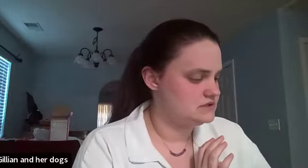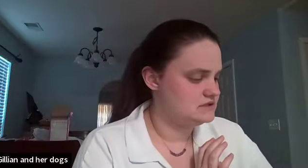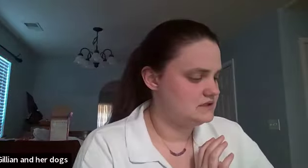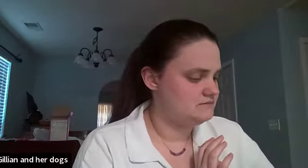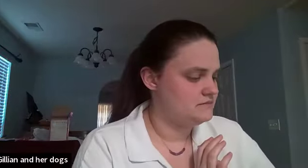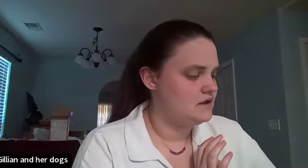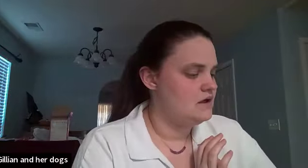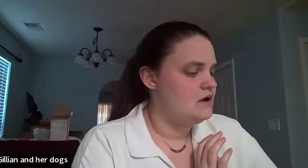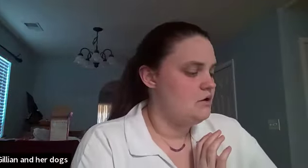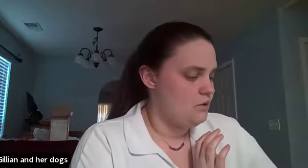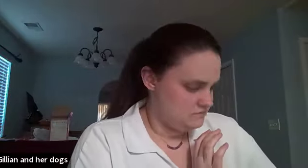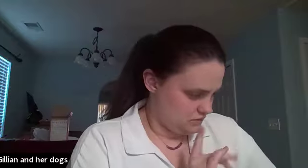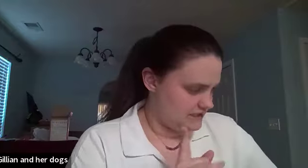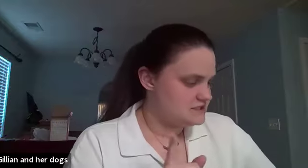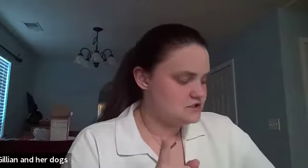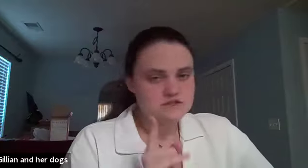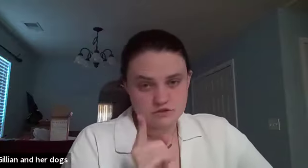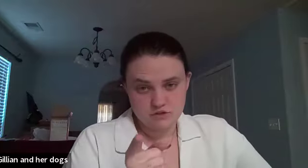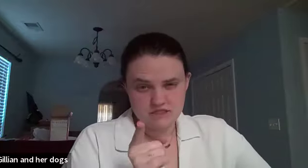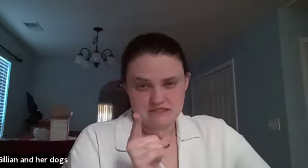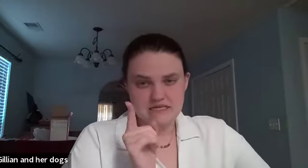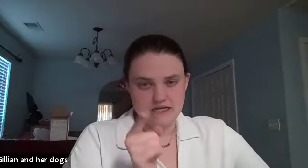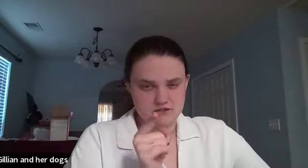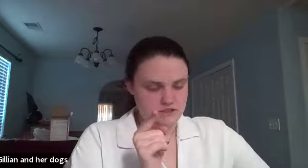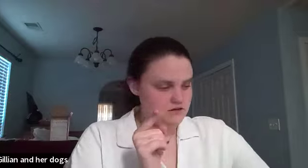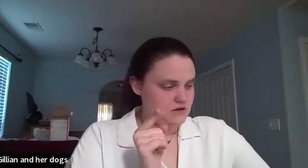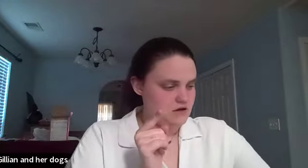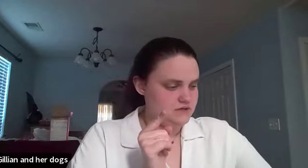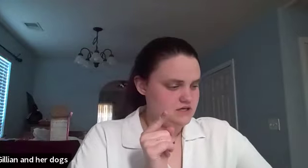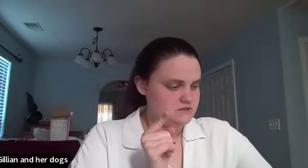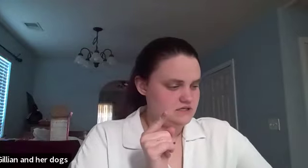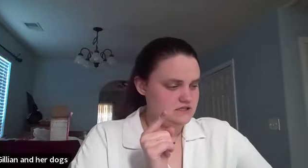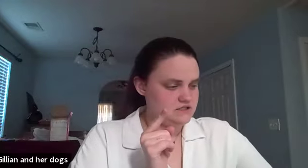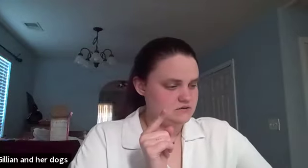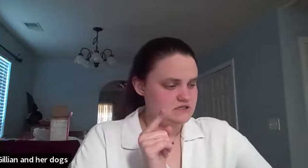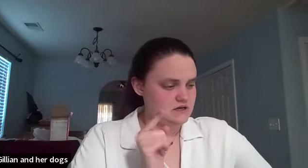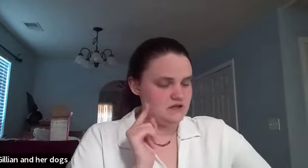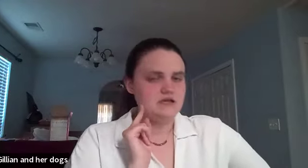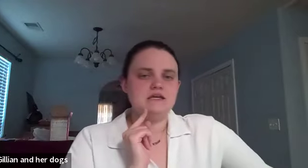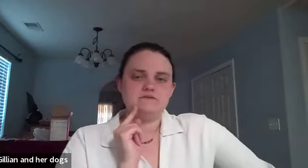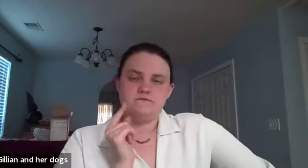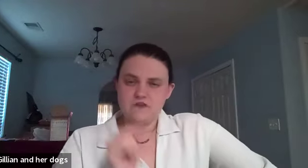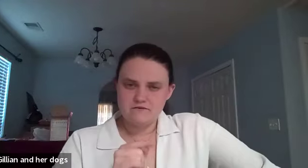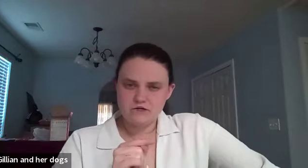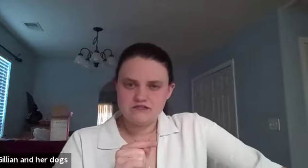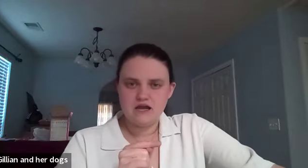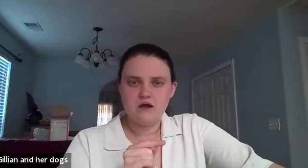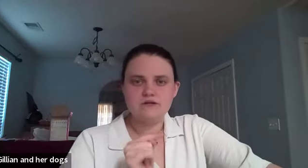let's see. We need to do this. We'll do this next week, because we didn't get to tonight, is favorite, how we